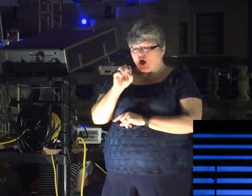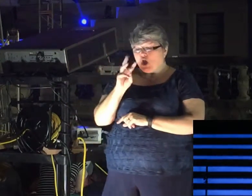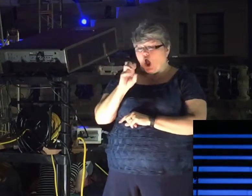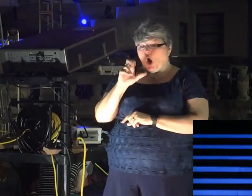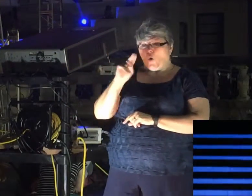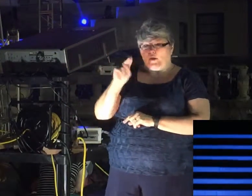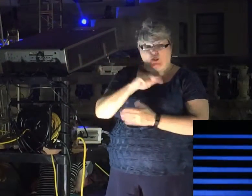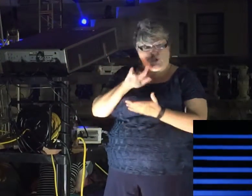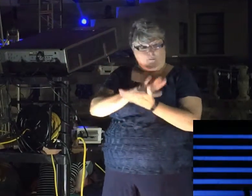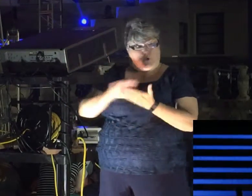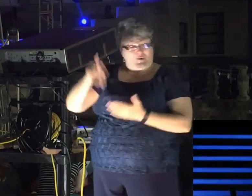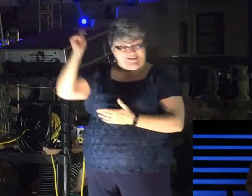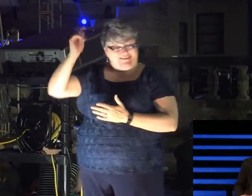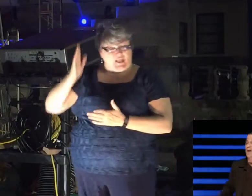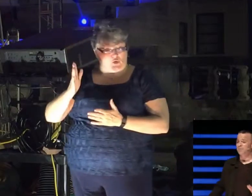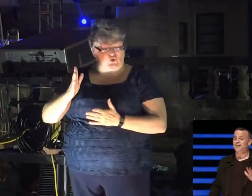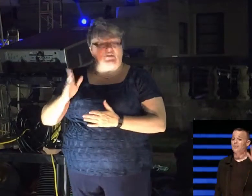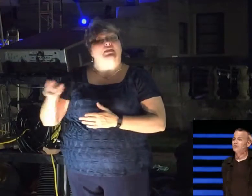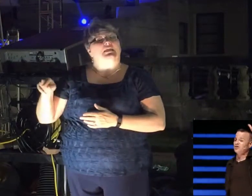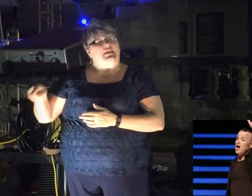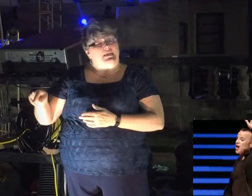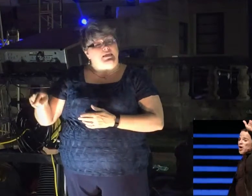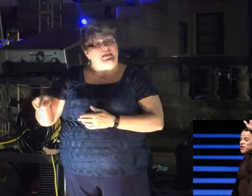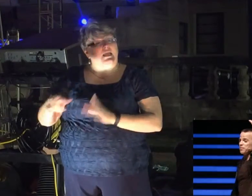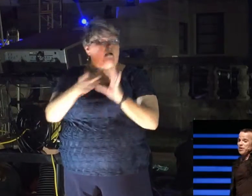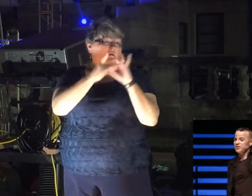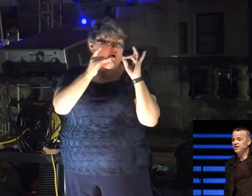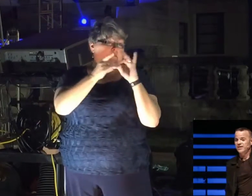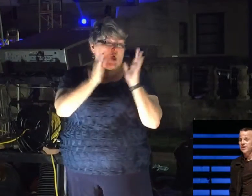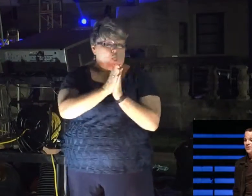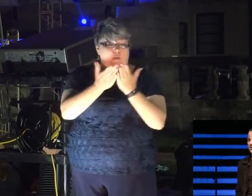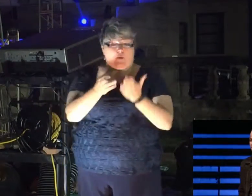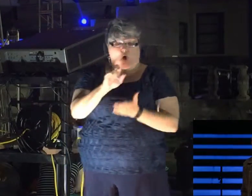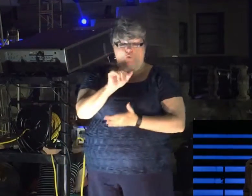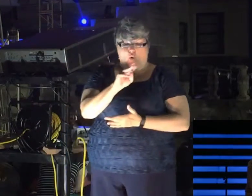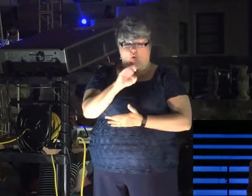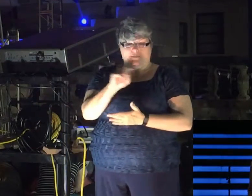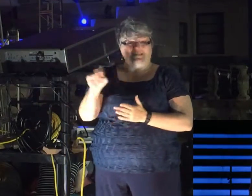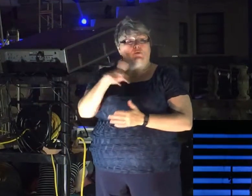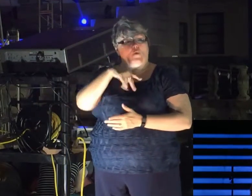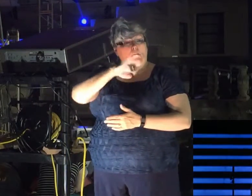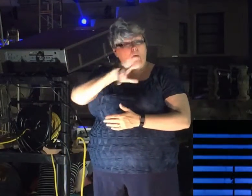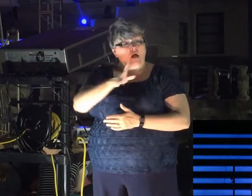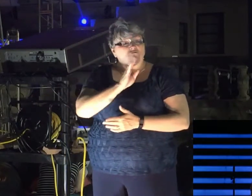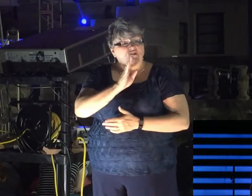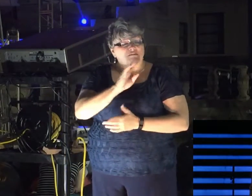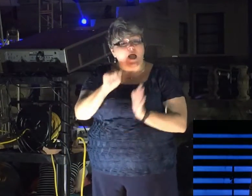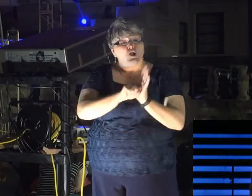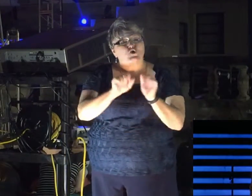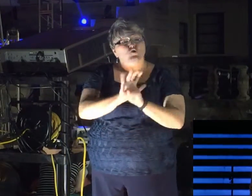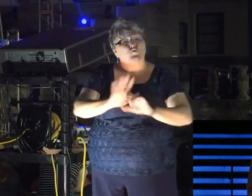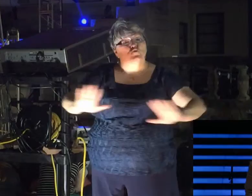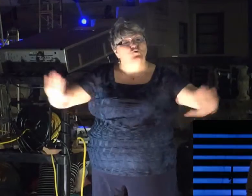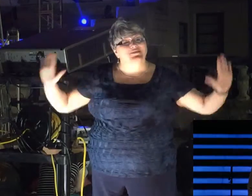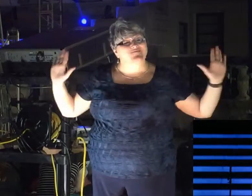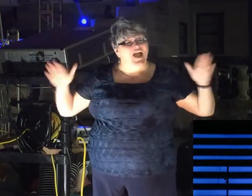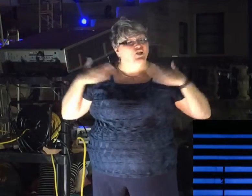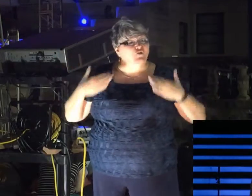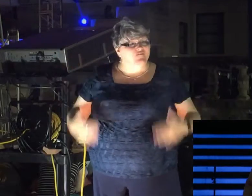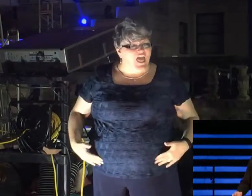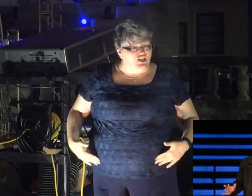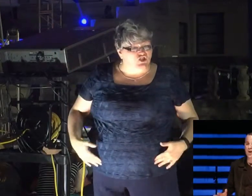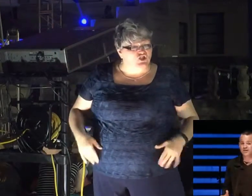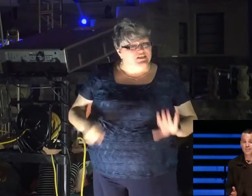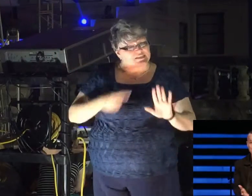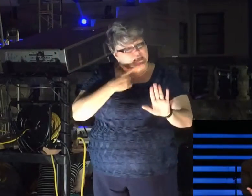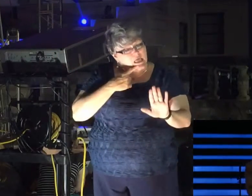was John Owen, the Puritan theologian. As he commented on the book of Romans where Paul talks about crucifying